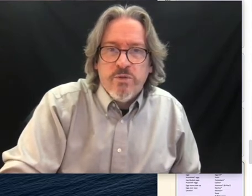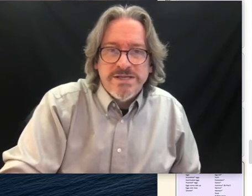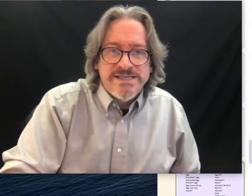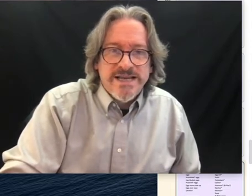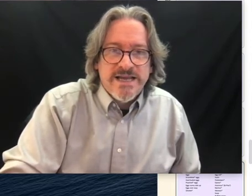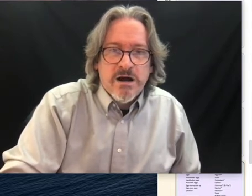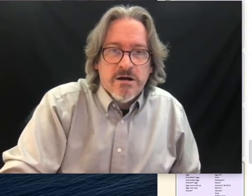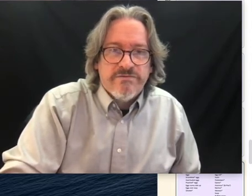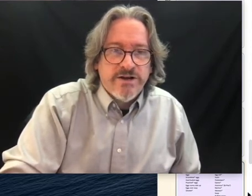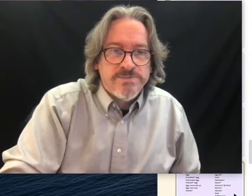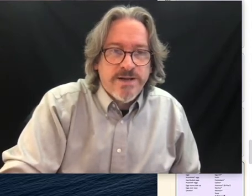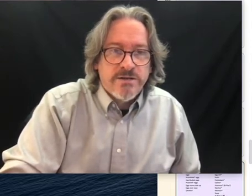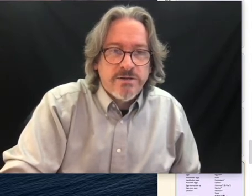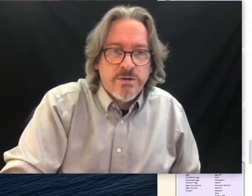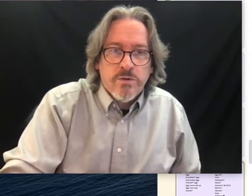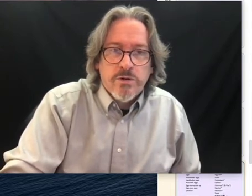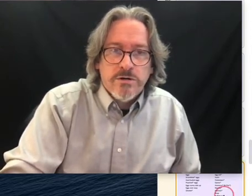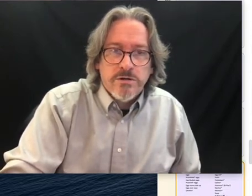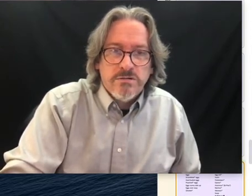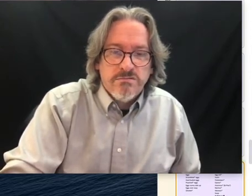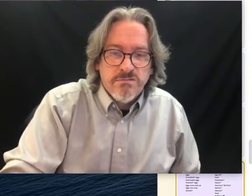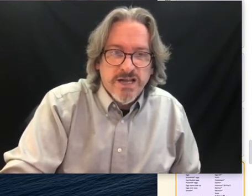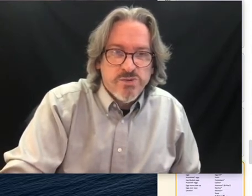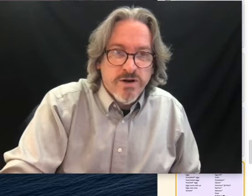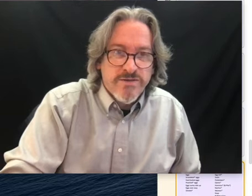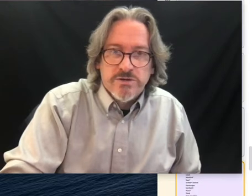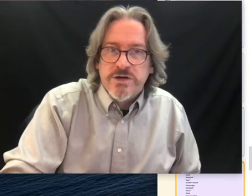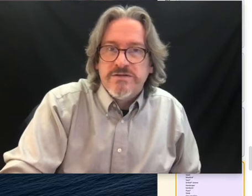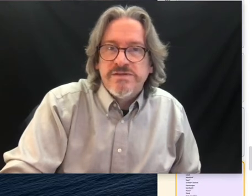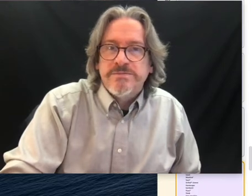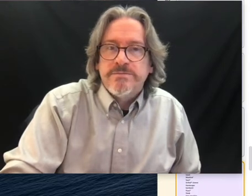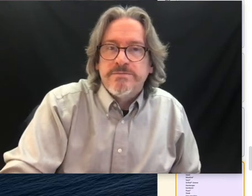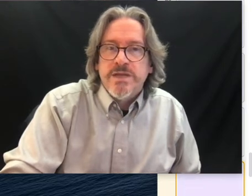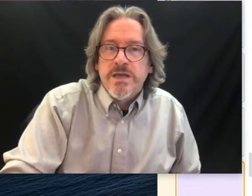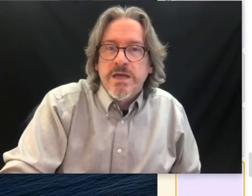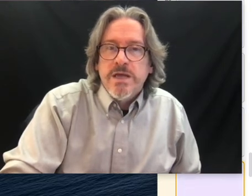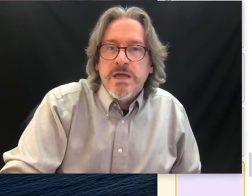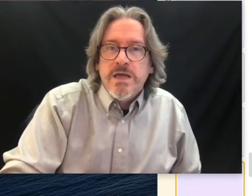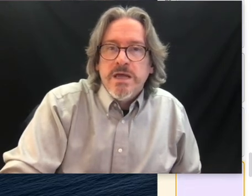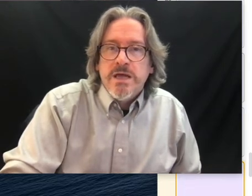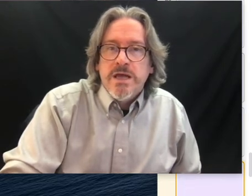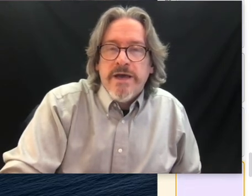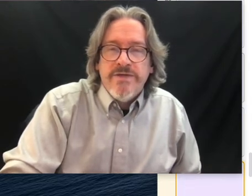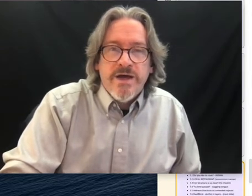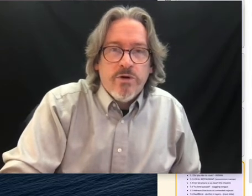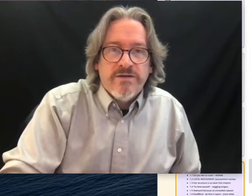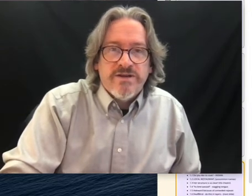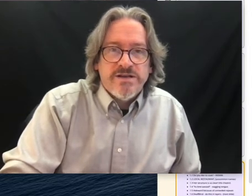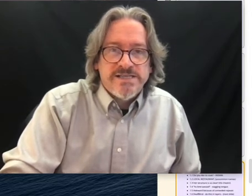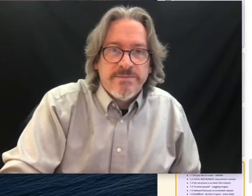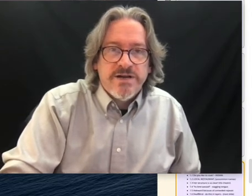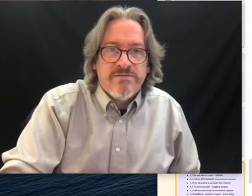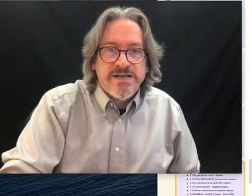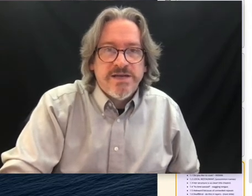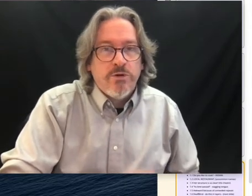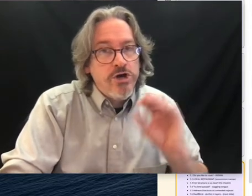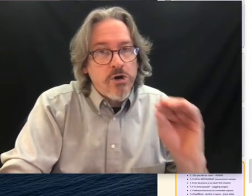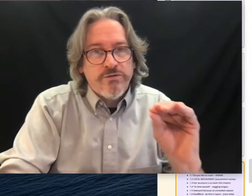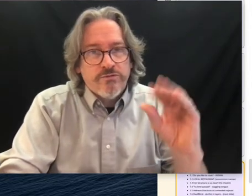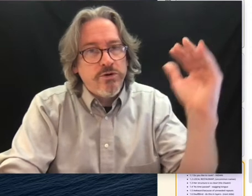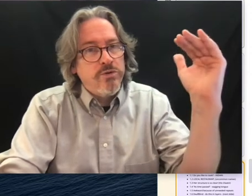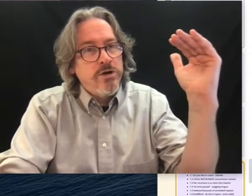for the ones that are fingerspelled or it's one of the alternatives. And then we'll give it assignment advice,